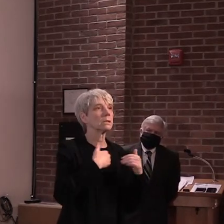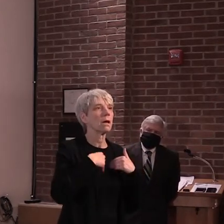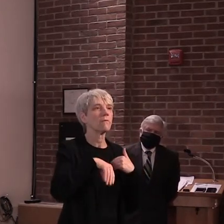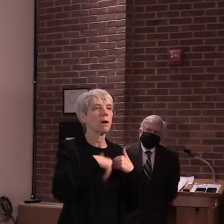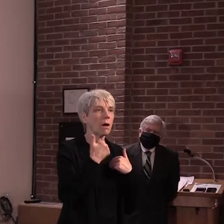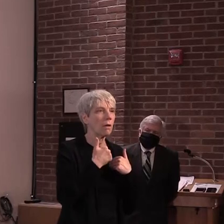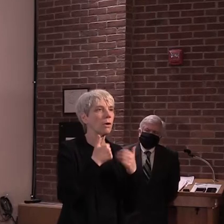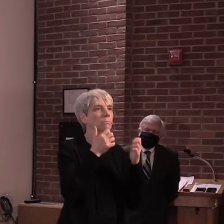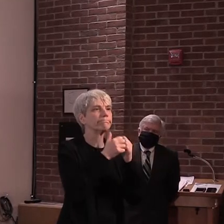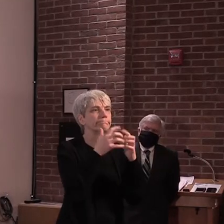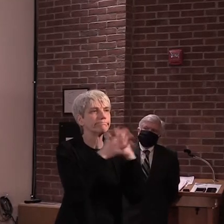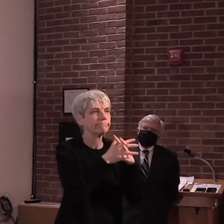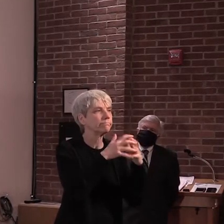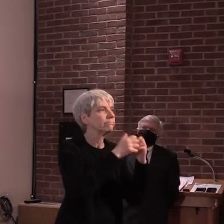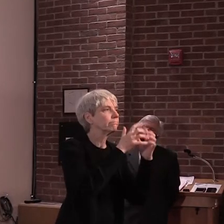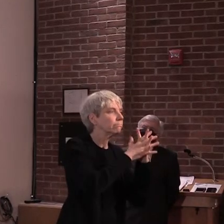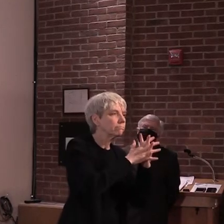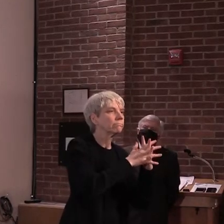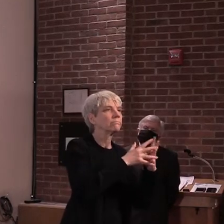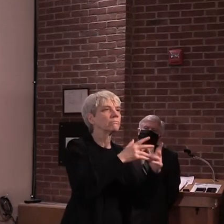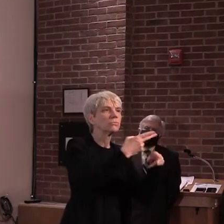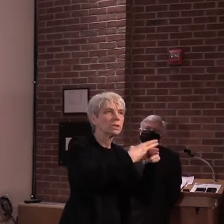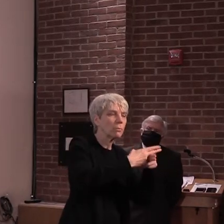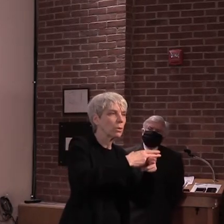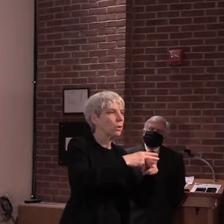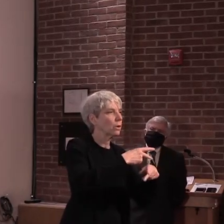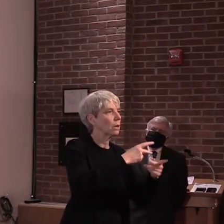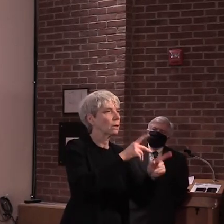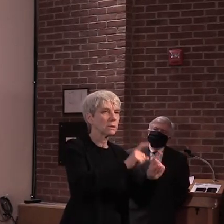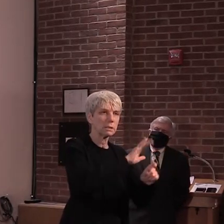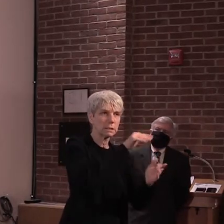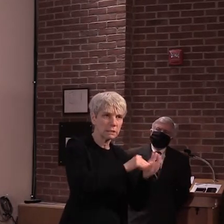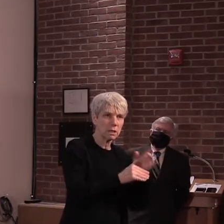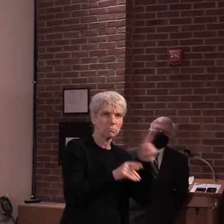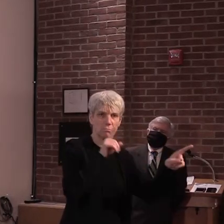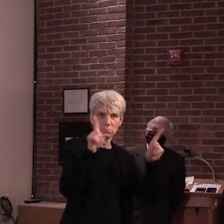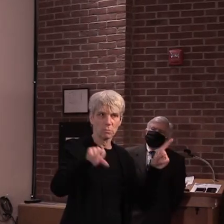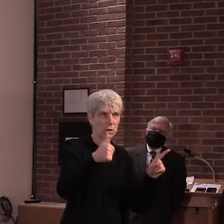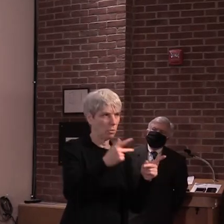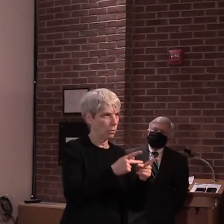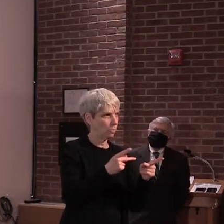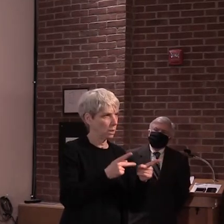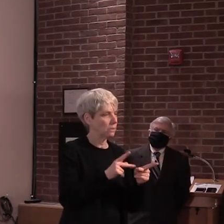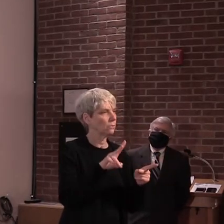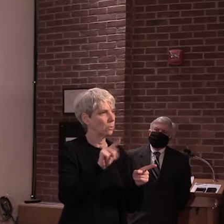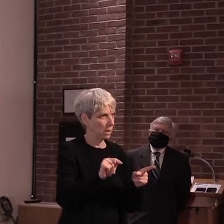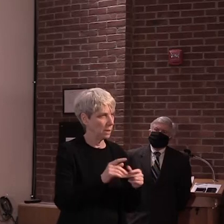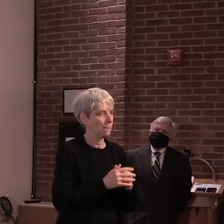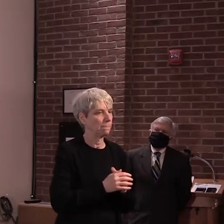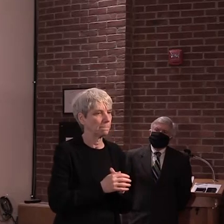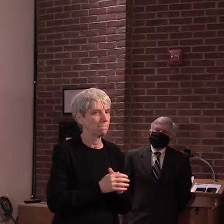other regions of the state that are continuing on their schedule. And refer to